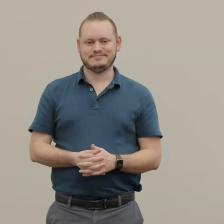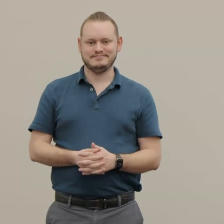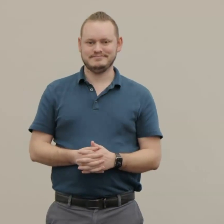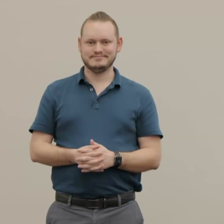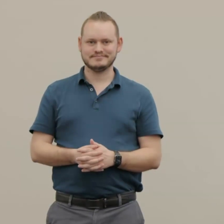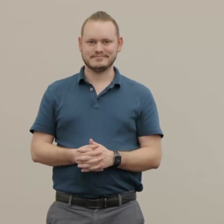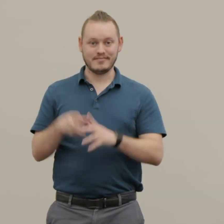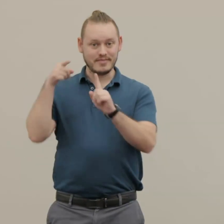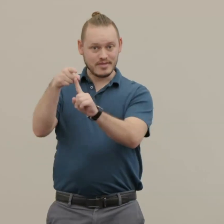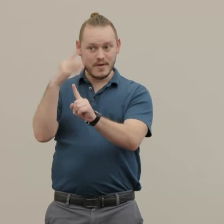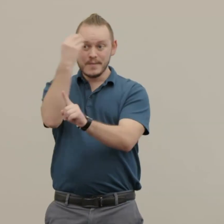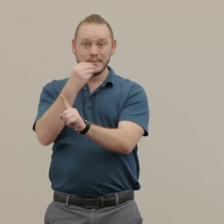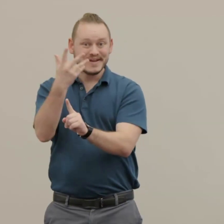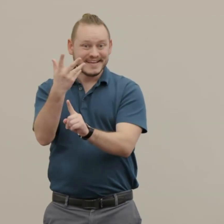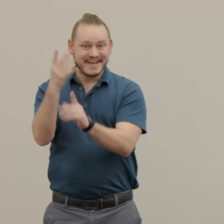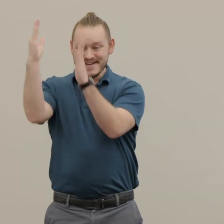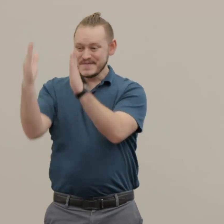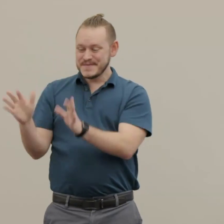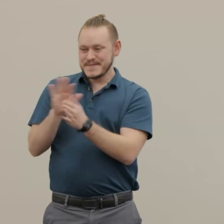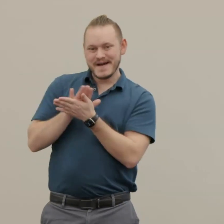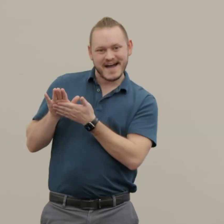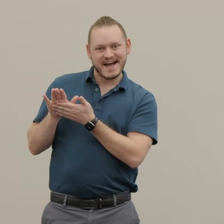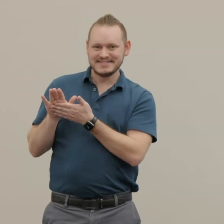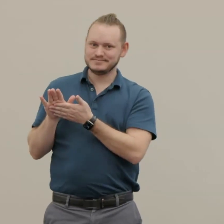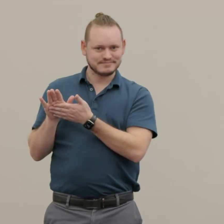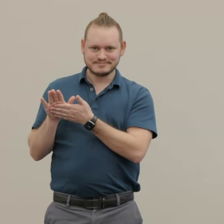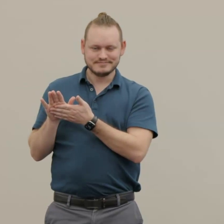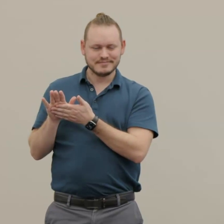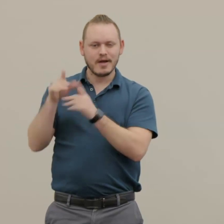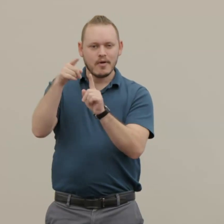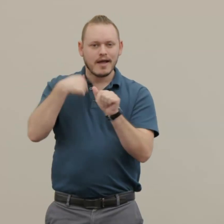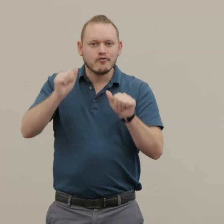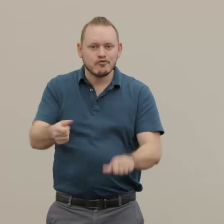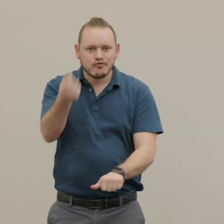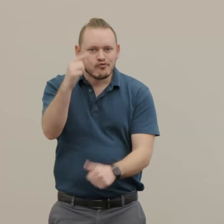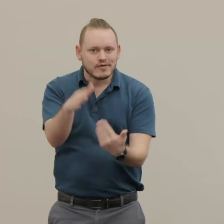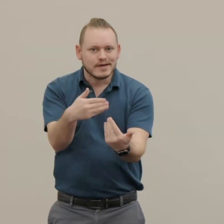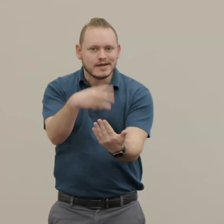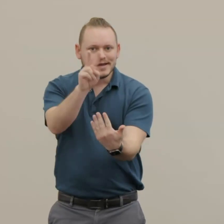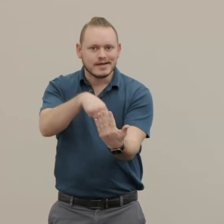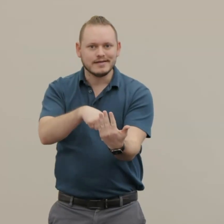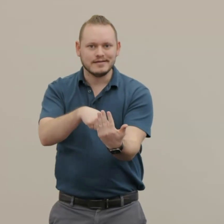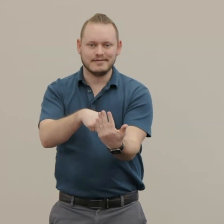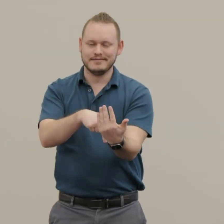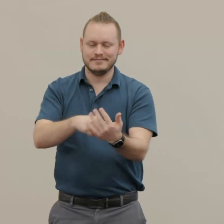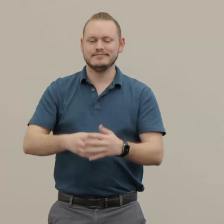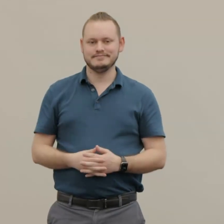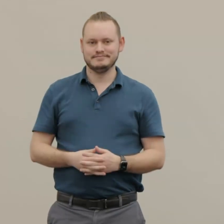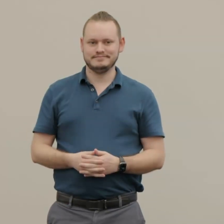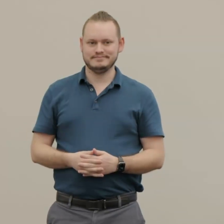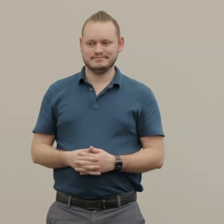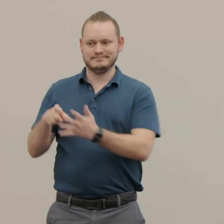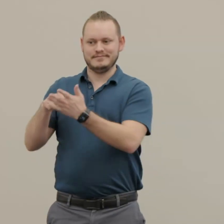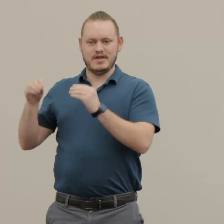point isn't, oh, it looks pretty and all lined up. The point is, can I read it easily? It takes